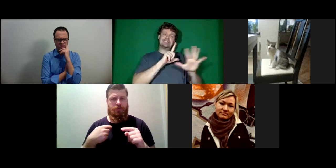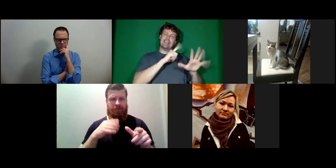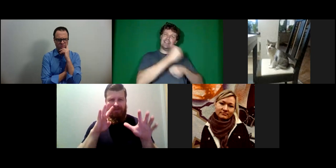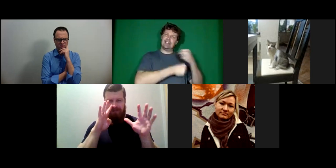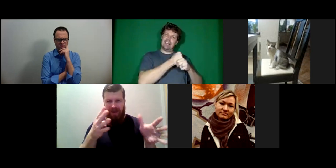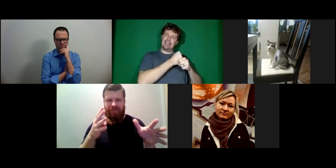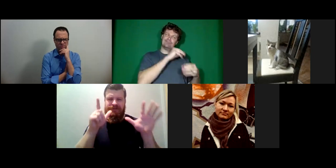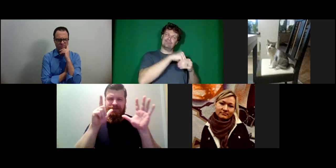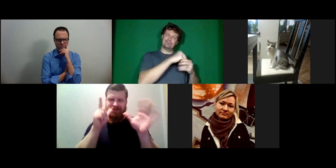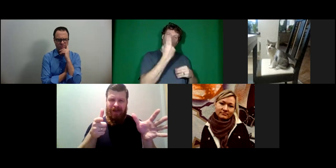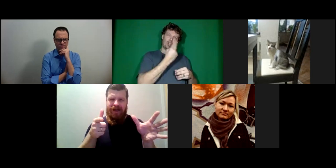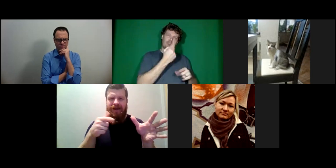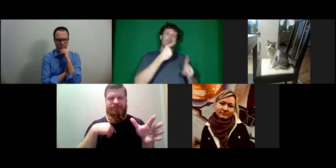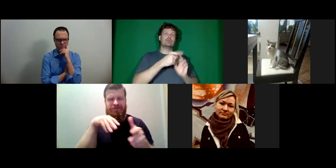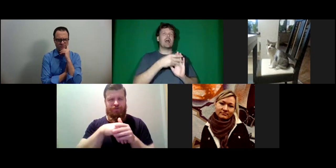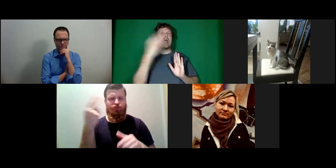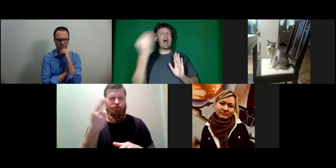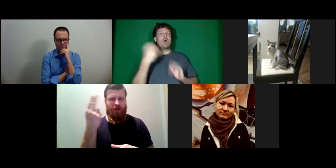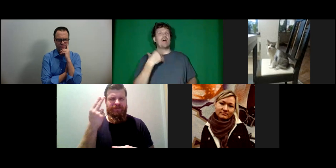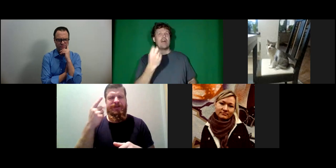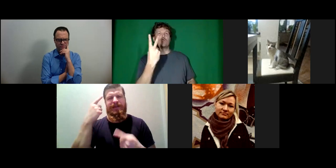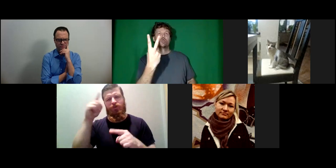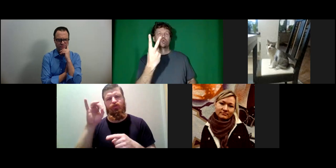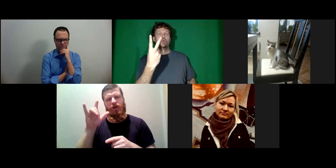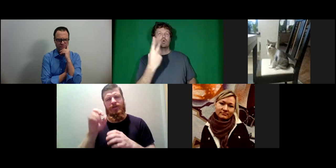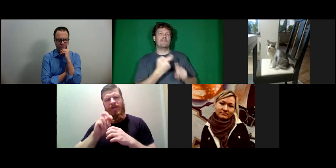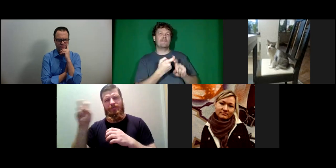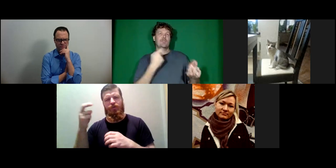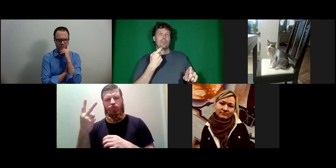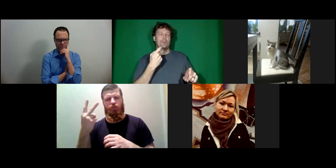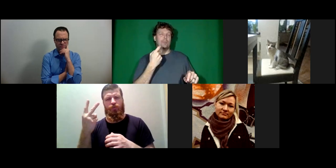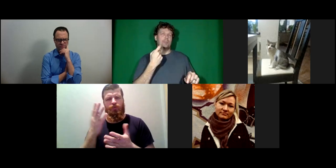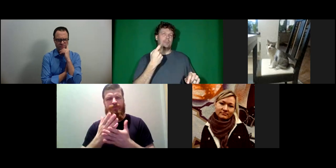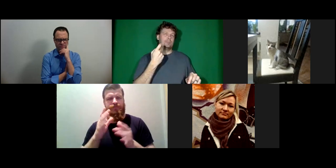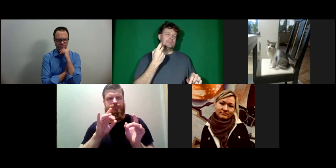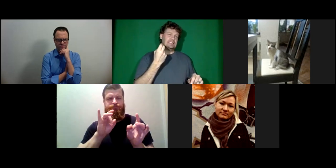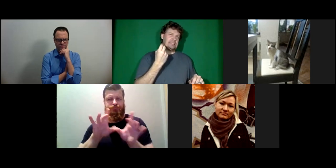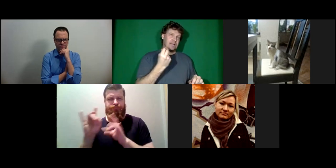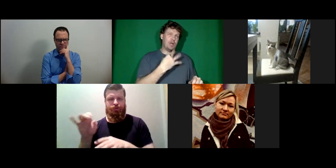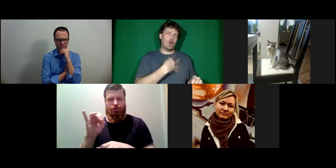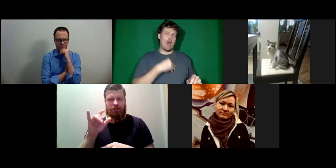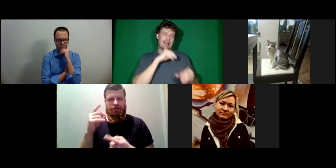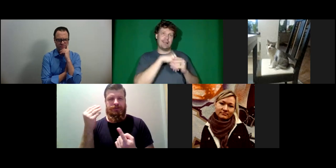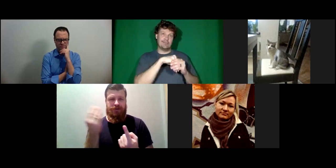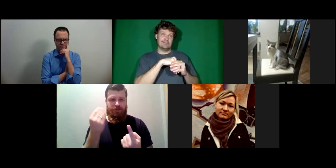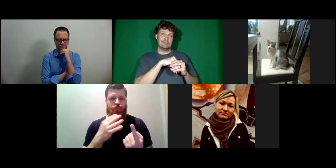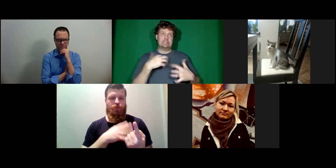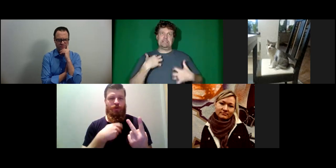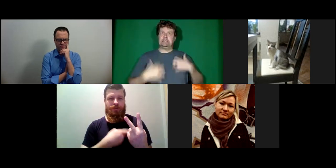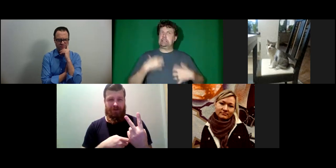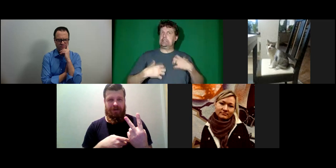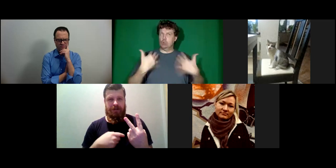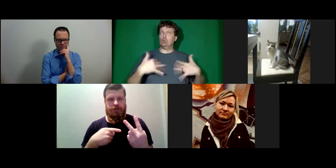type of a coach because for 7 years I was in Slovenia. And then after that in other